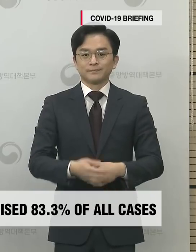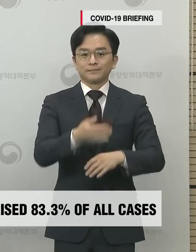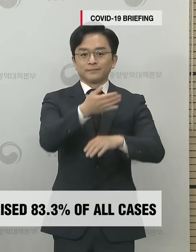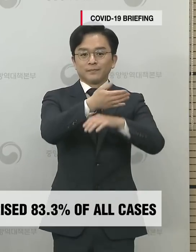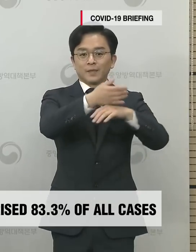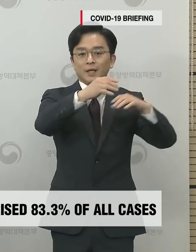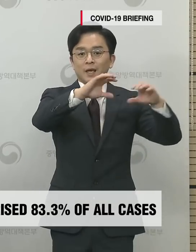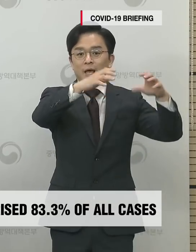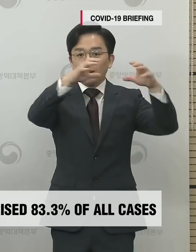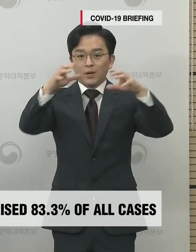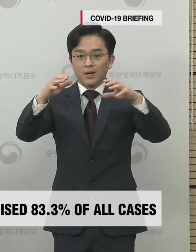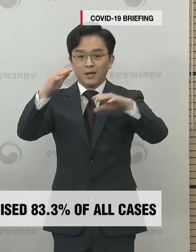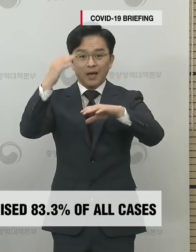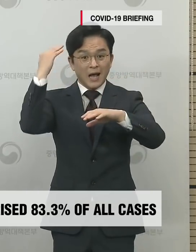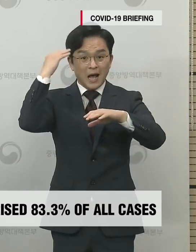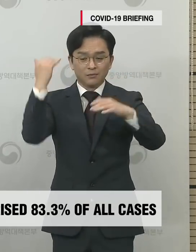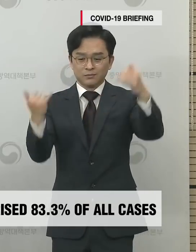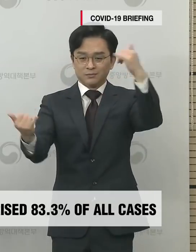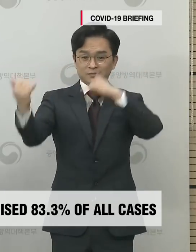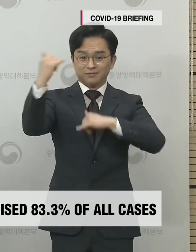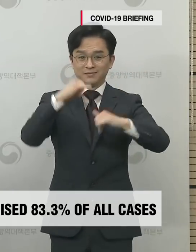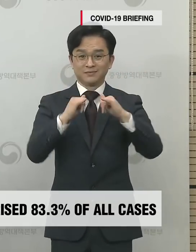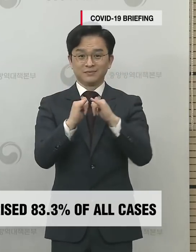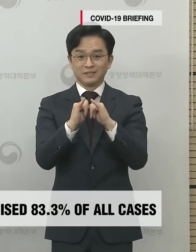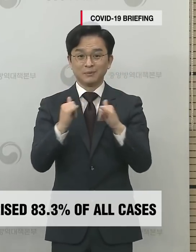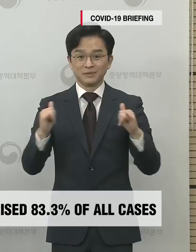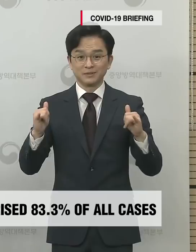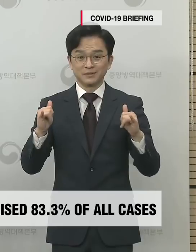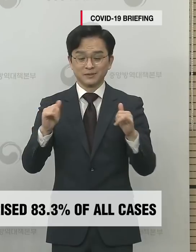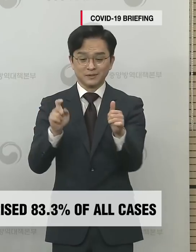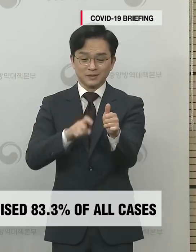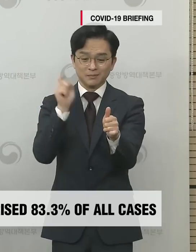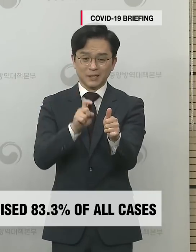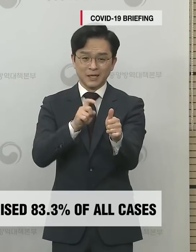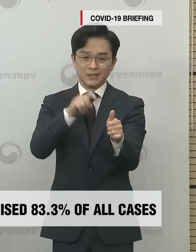screening. And in light of the increase in the number of